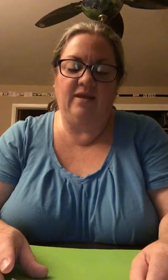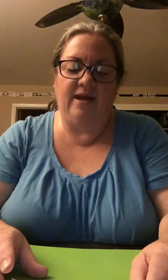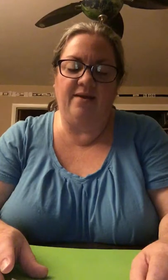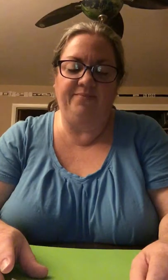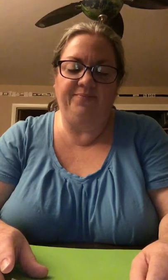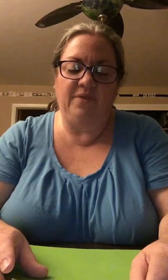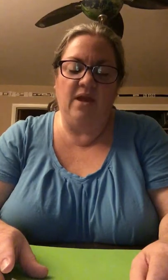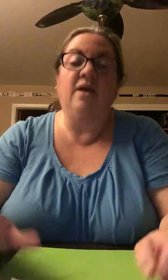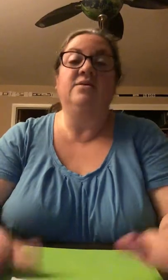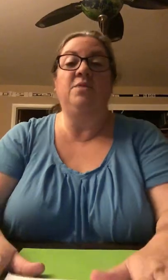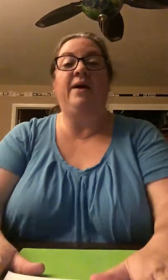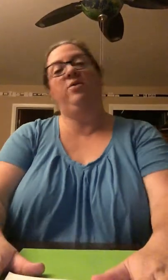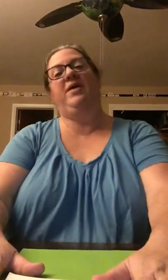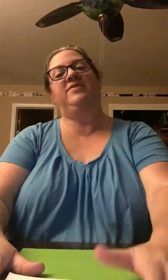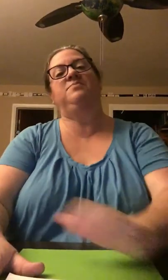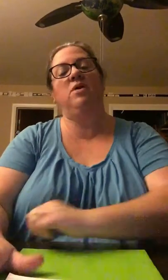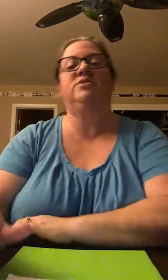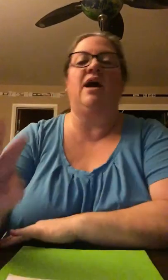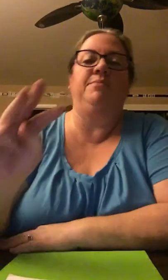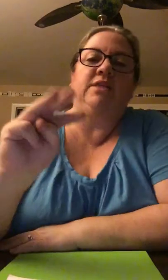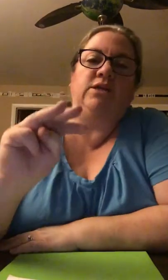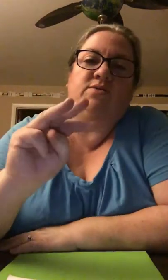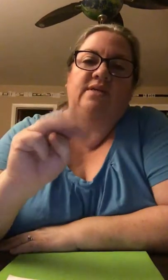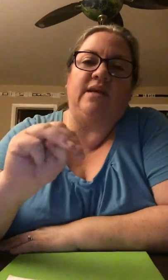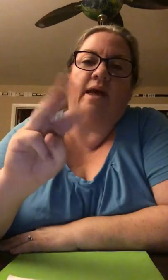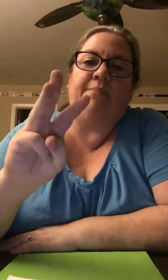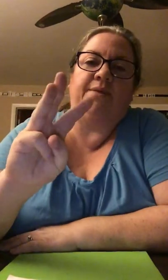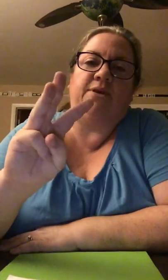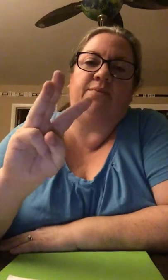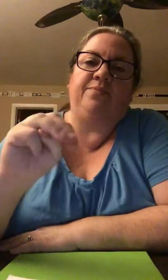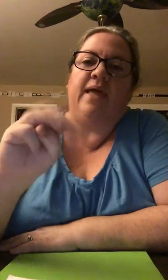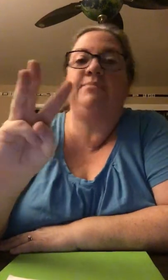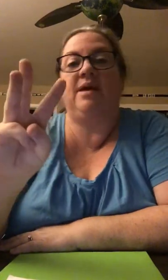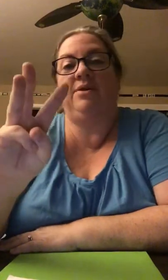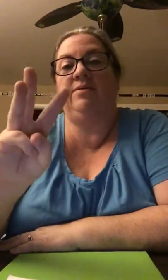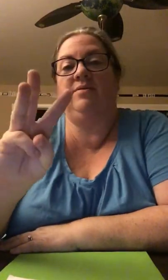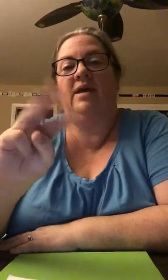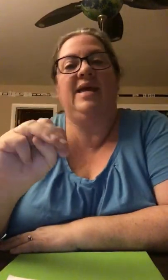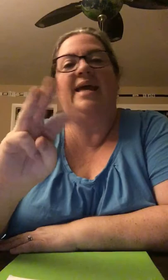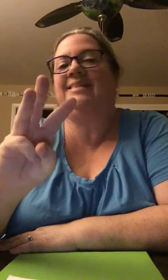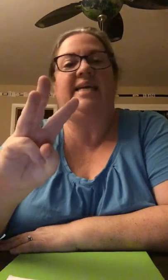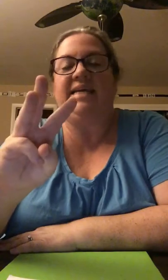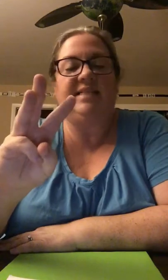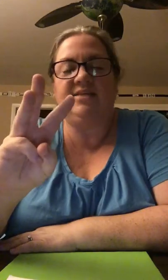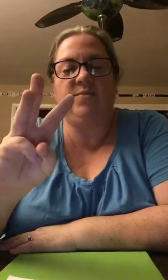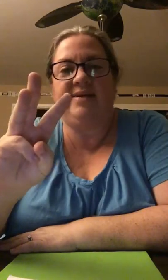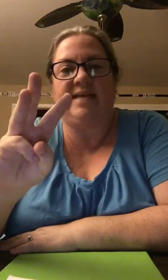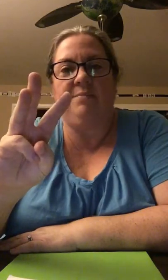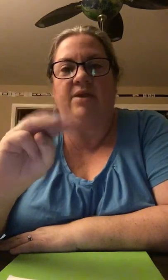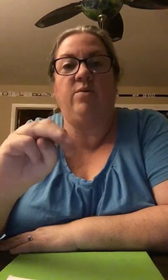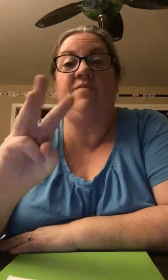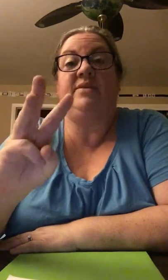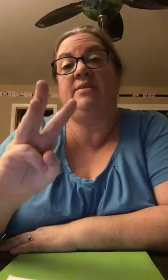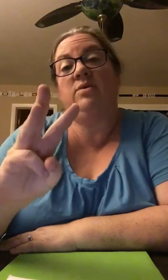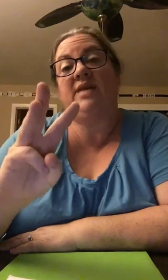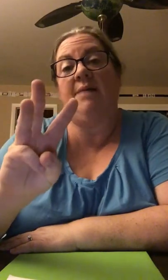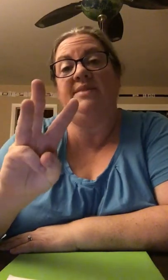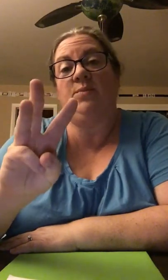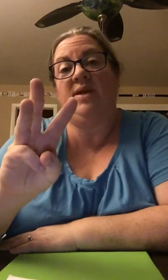Yeah. So microwave is most commonly used MW. MW. It's the easiest way to sign microwave. It's the most common way to